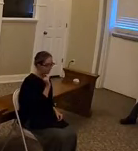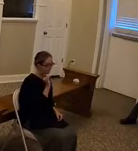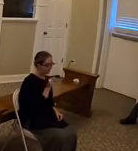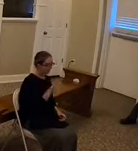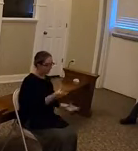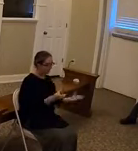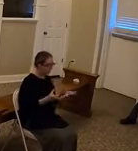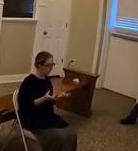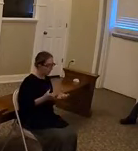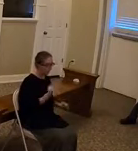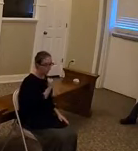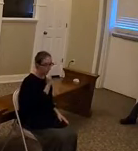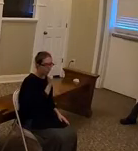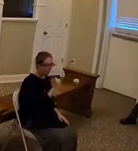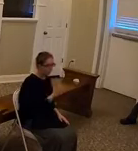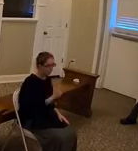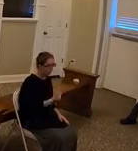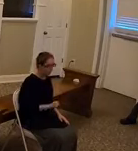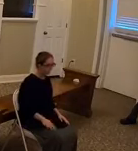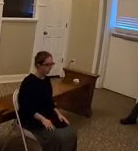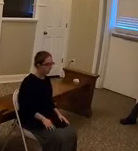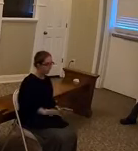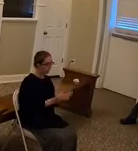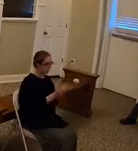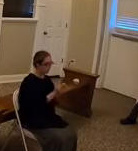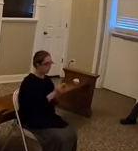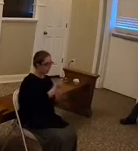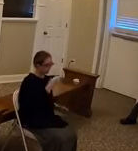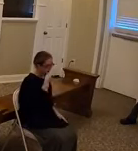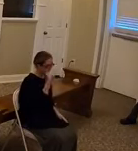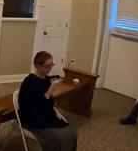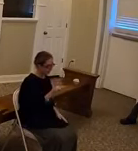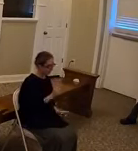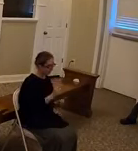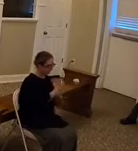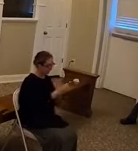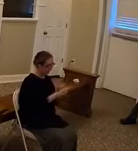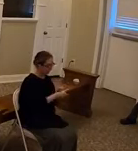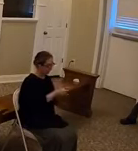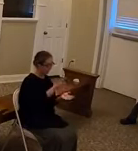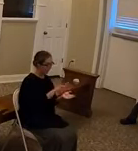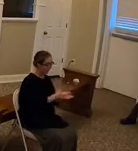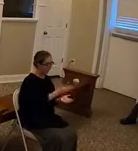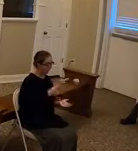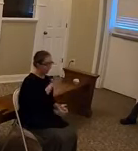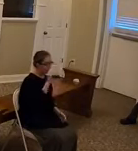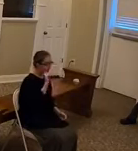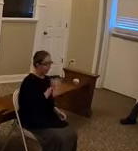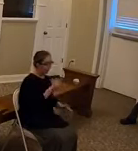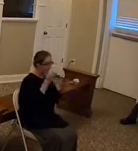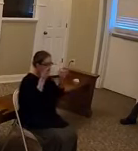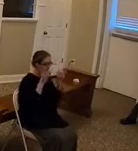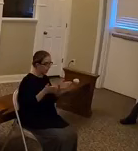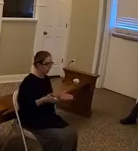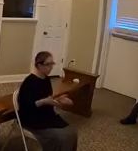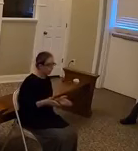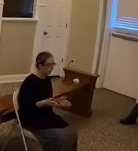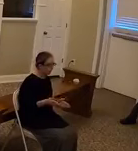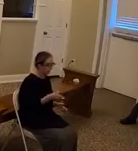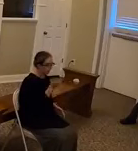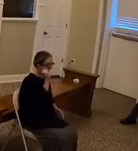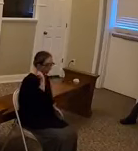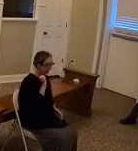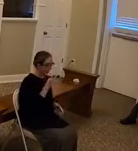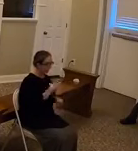if he wanted them or not. But the law said that when he finally found that one particular person that he